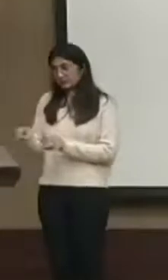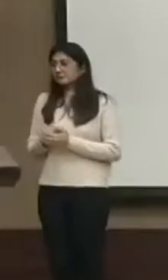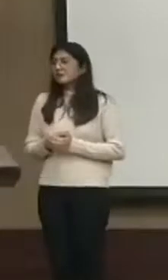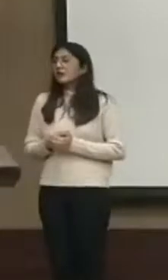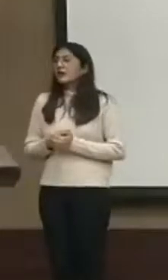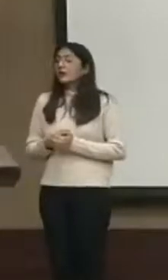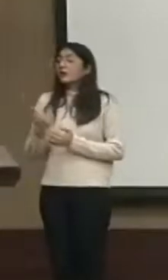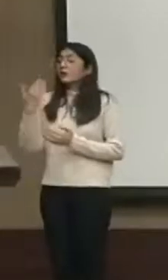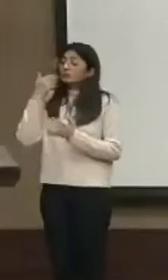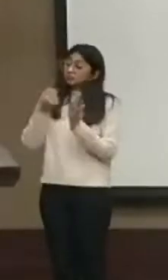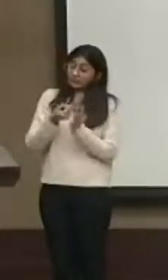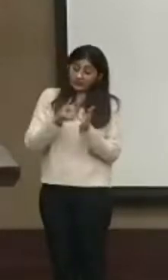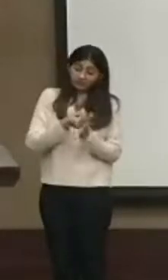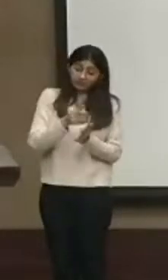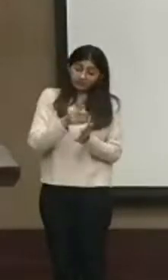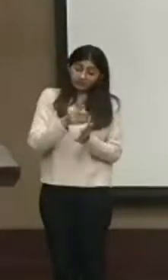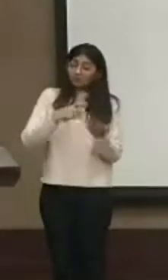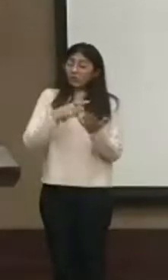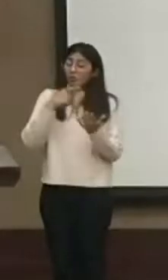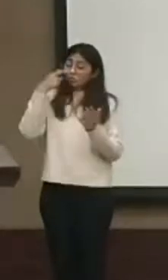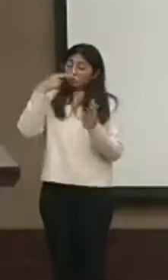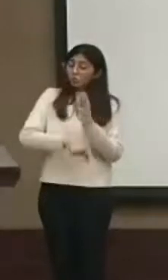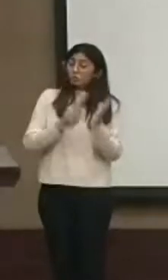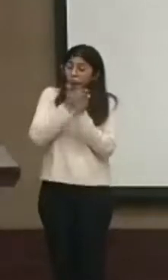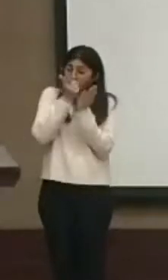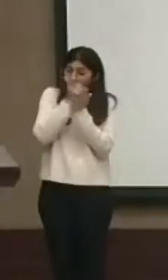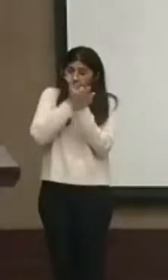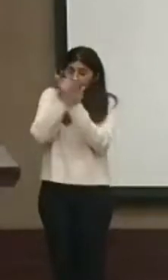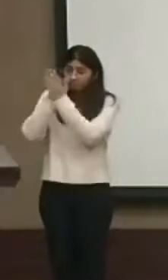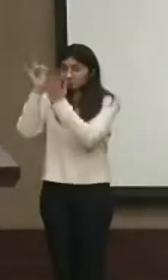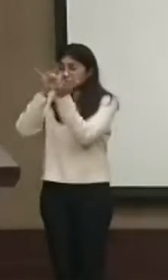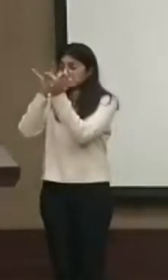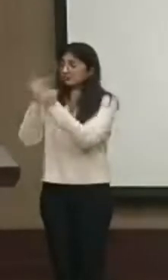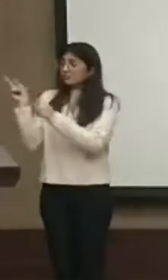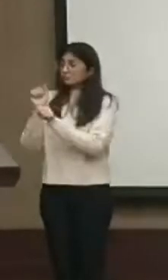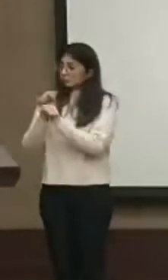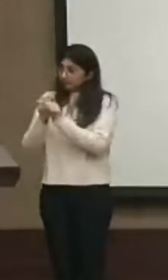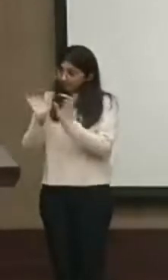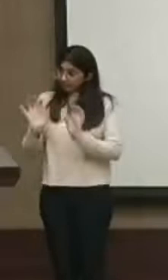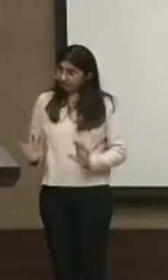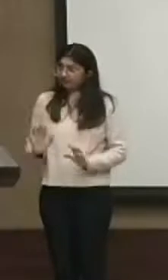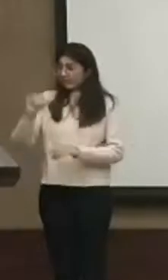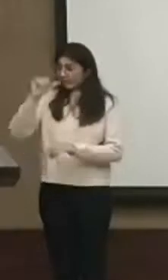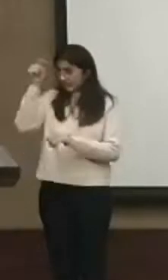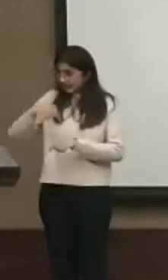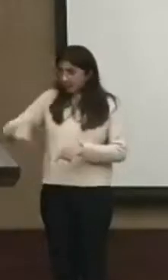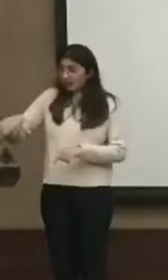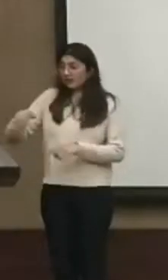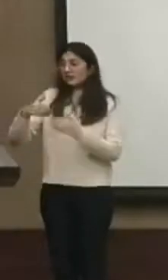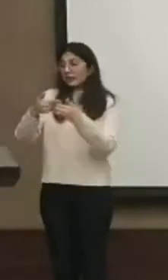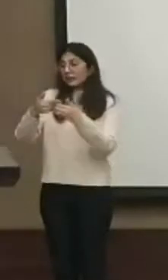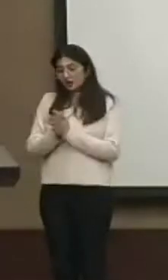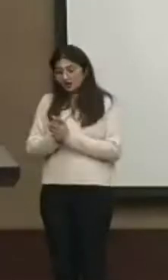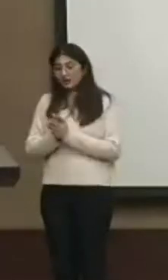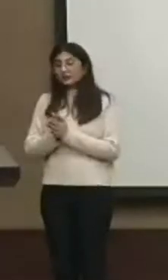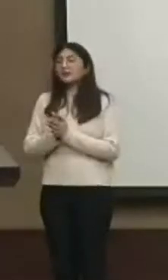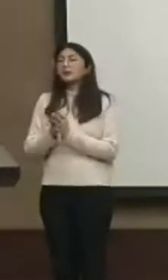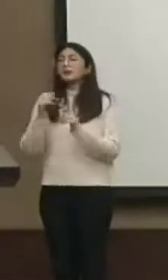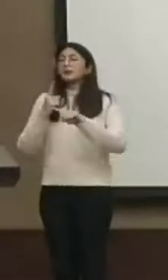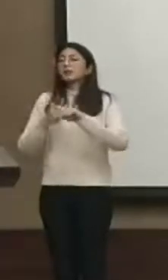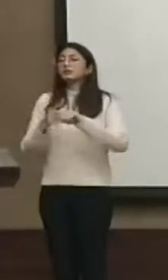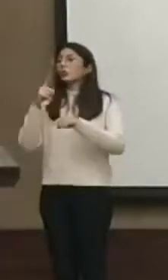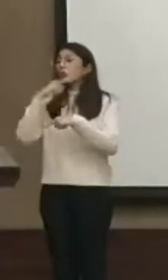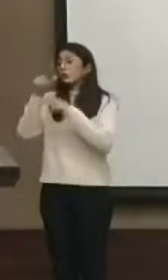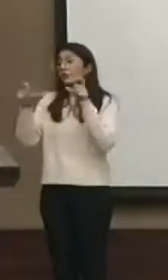at the grassroots level with rural people with disability in rural India, with rural communities, and with people who